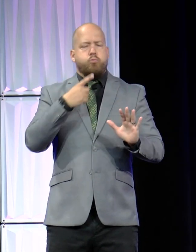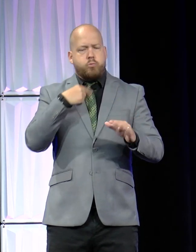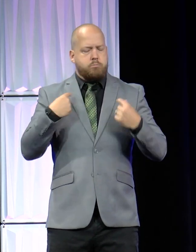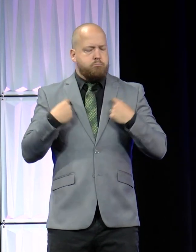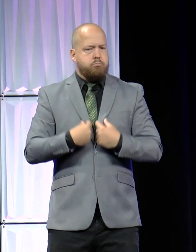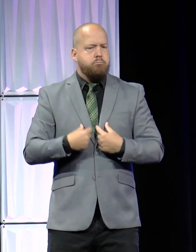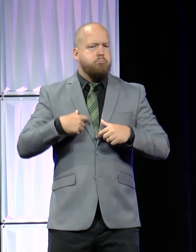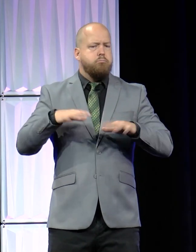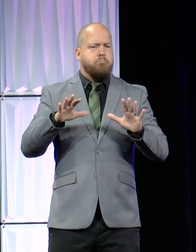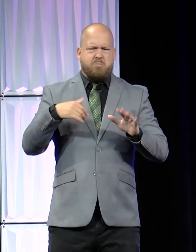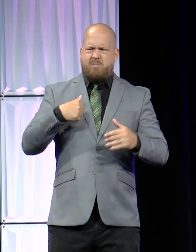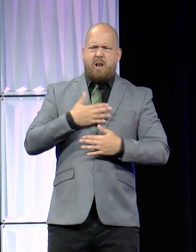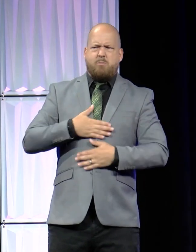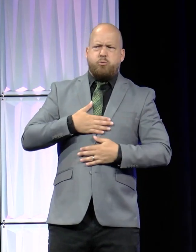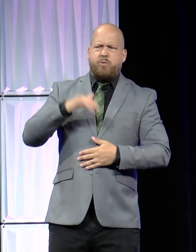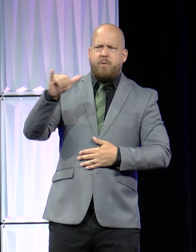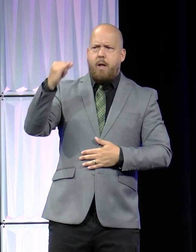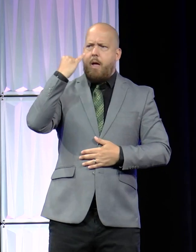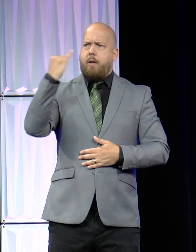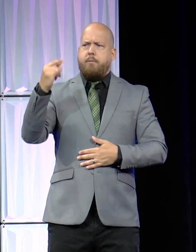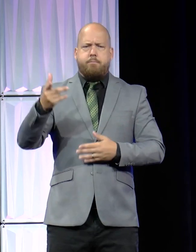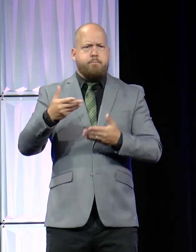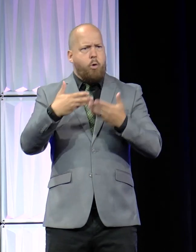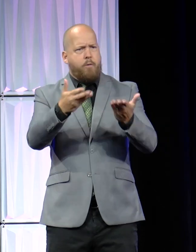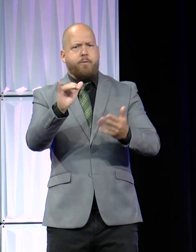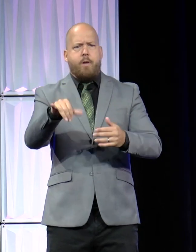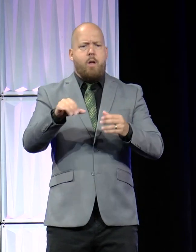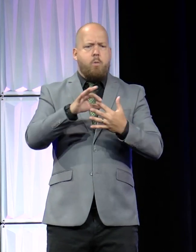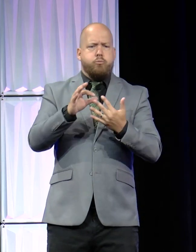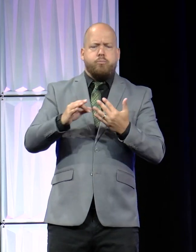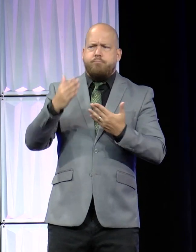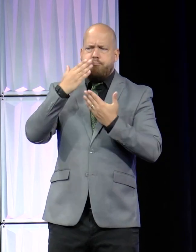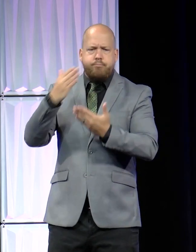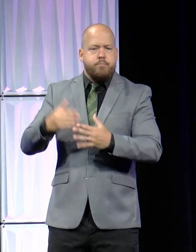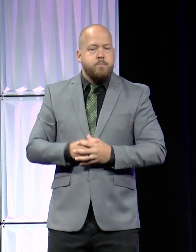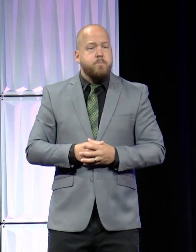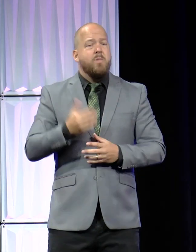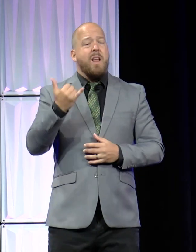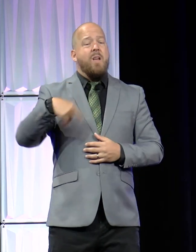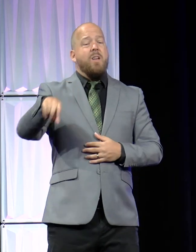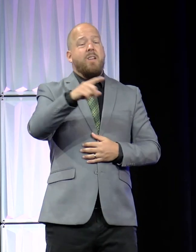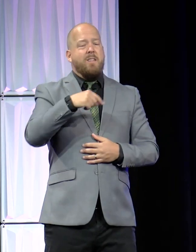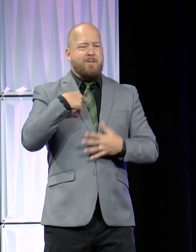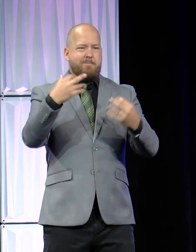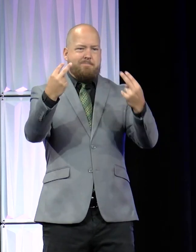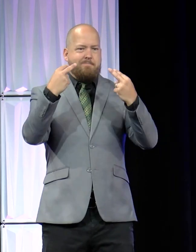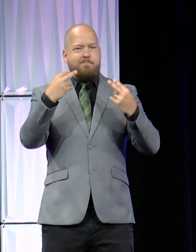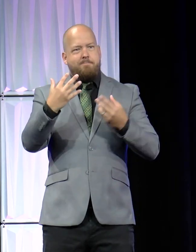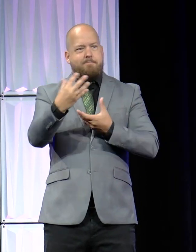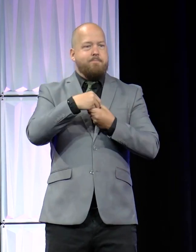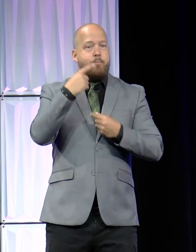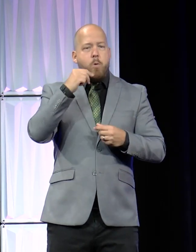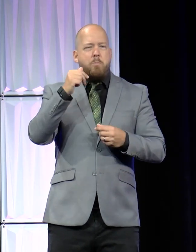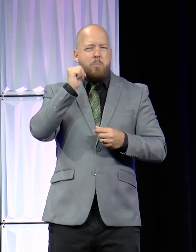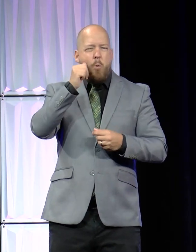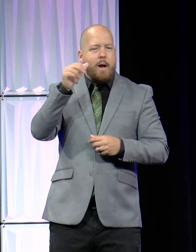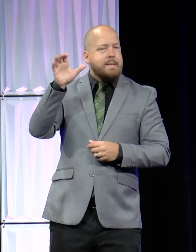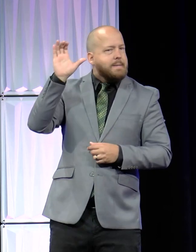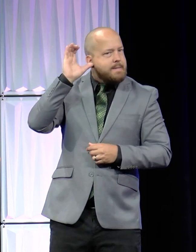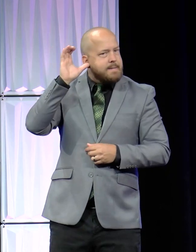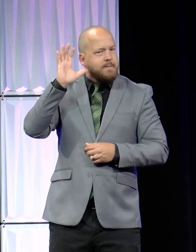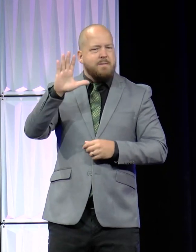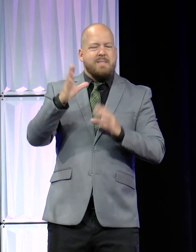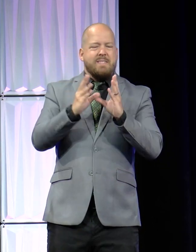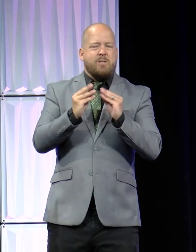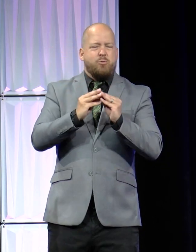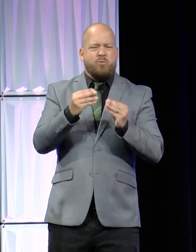I hope that you'll join us for tomorrow's listening session to learn more about the plan and most importantly, for us to hear from